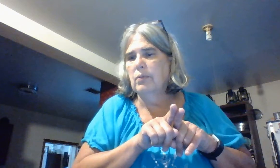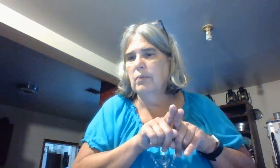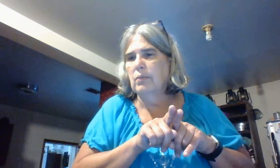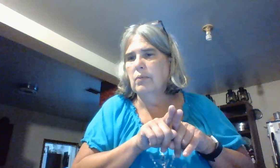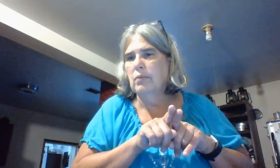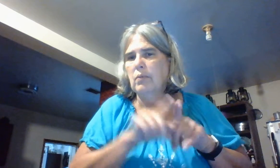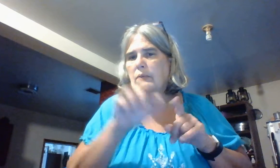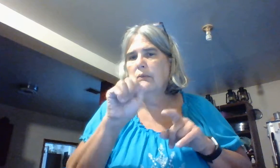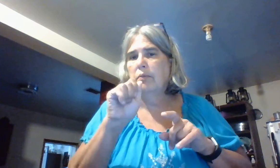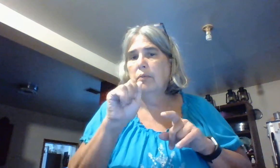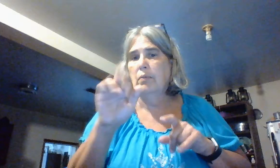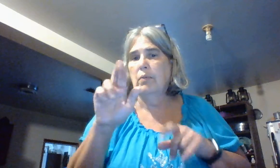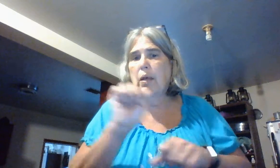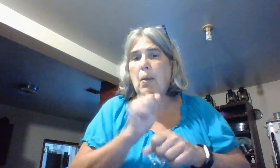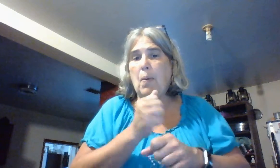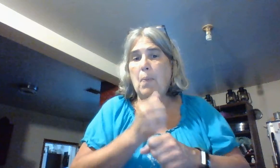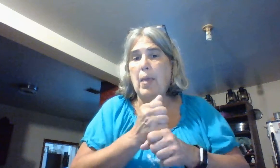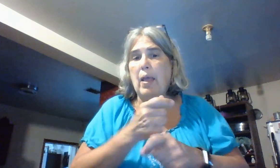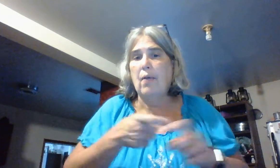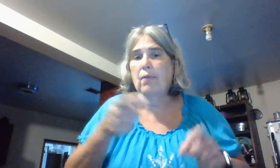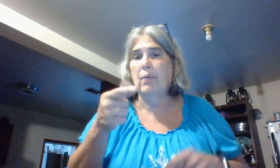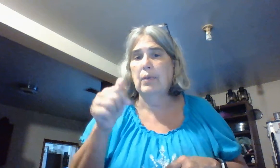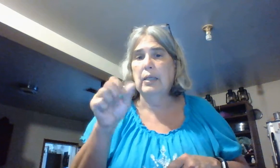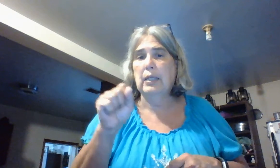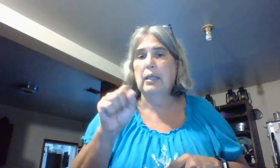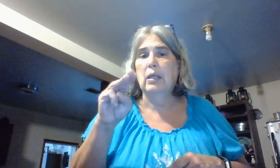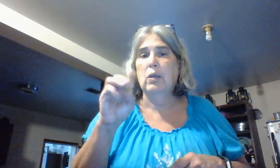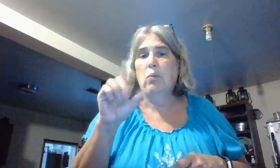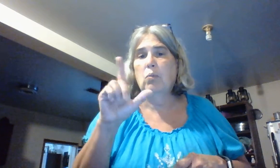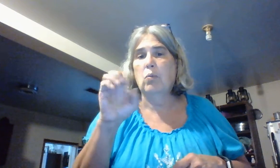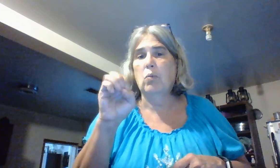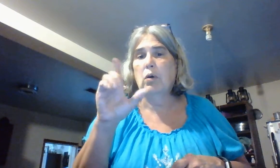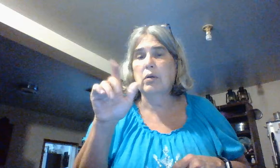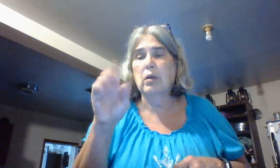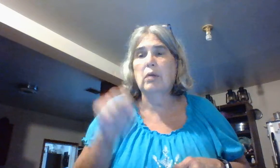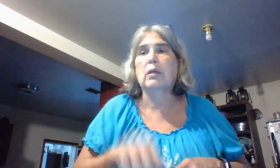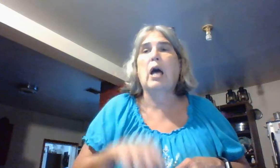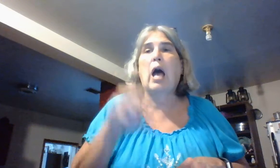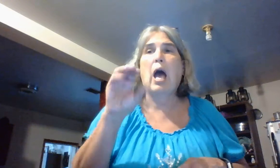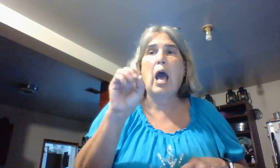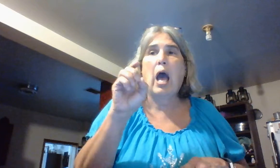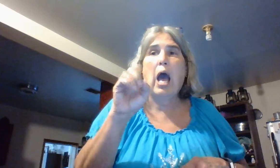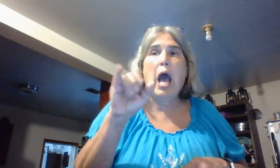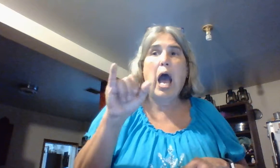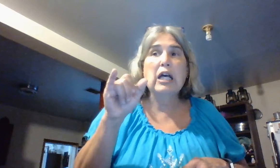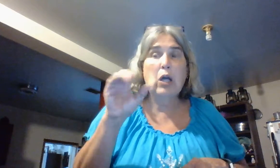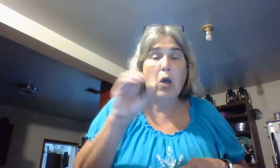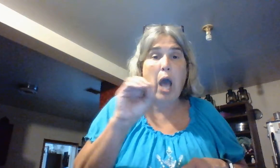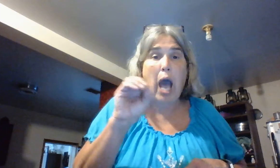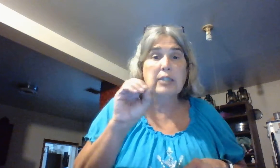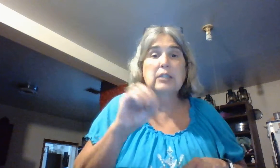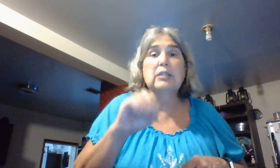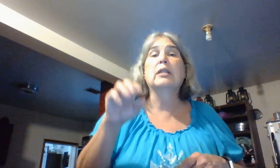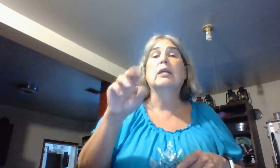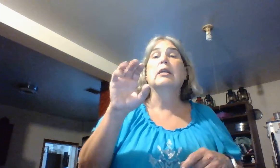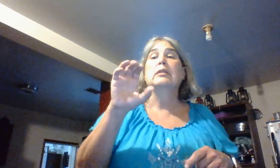Air is made of gas molecules, whether that's oxygen or carbon dioxide or nitrogen.